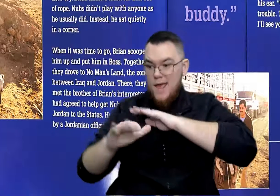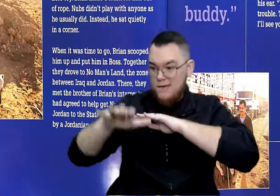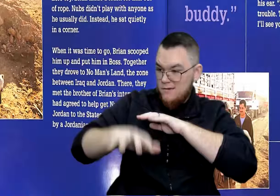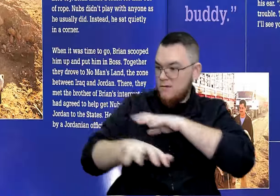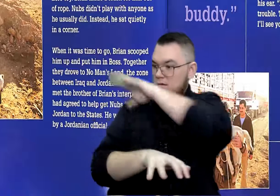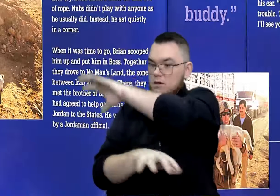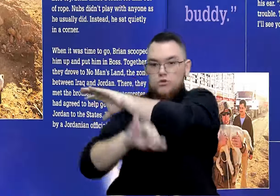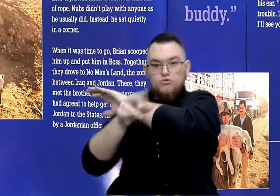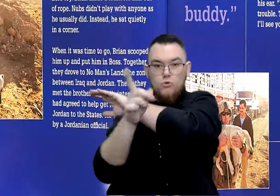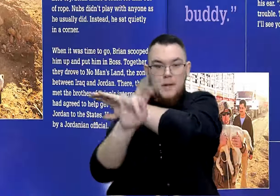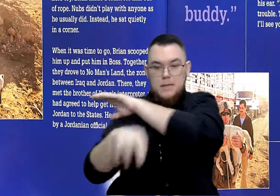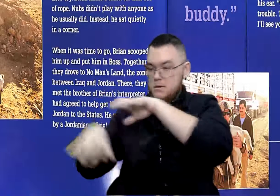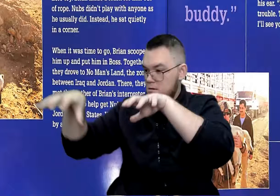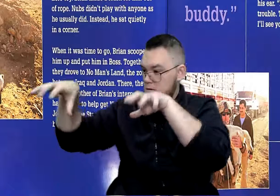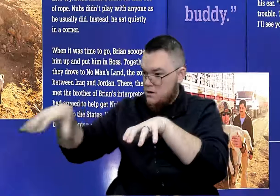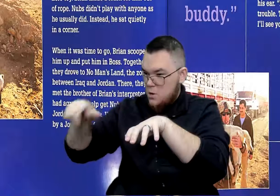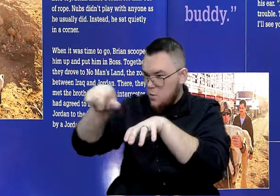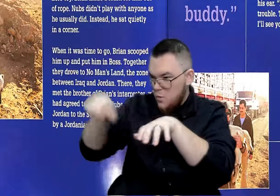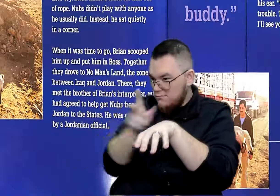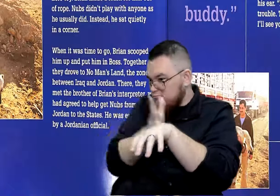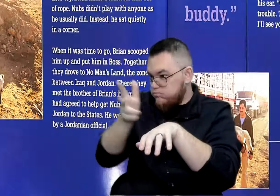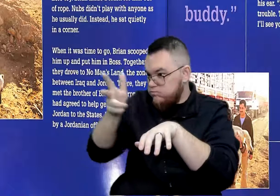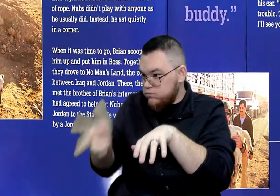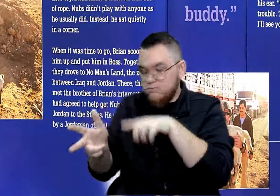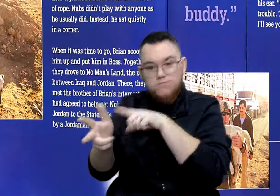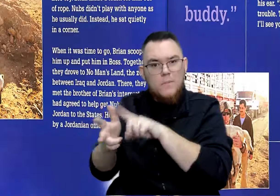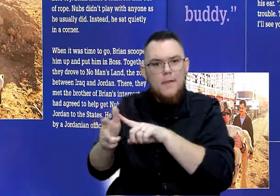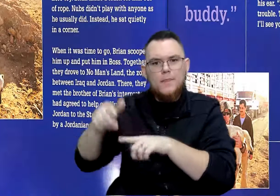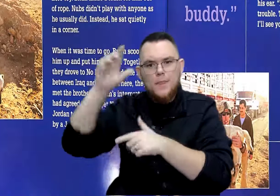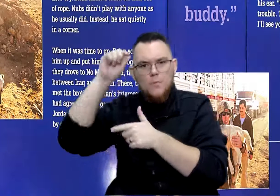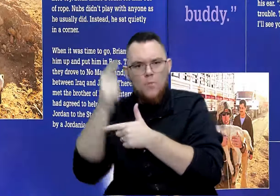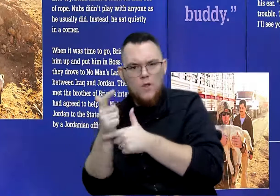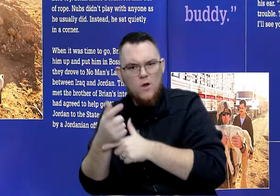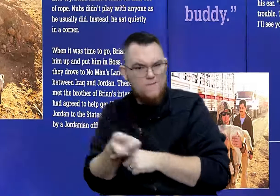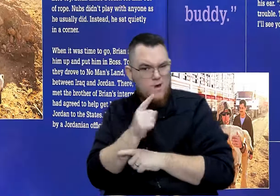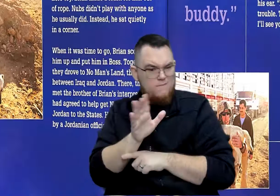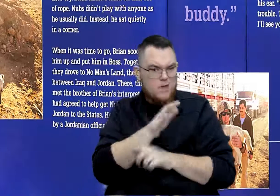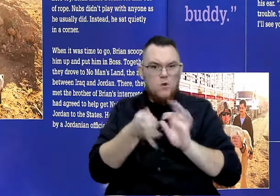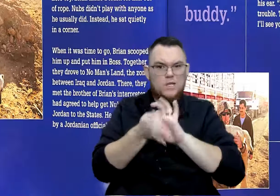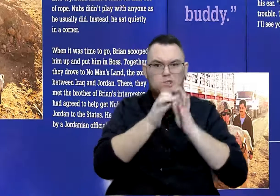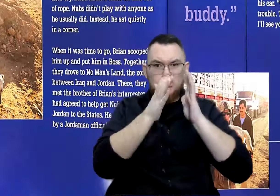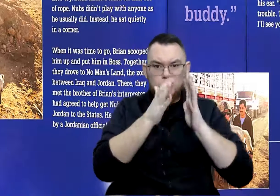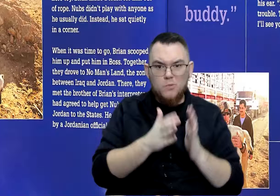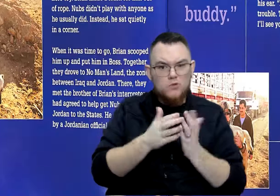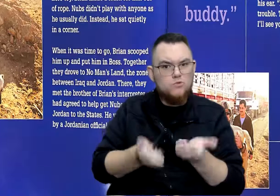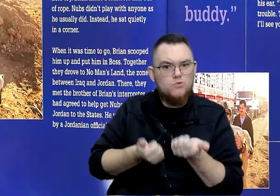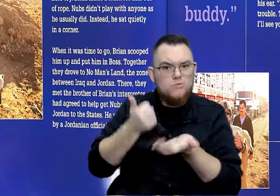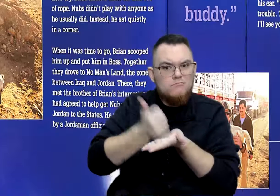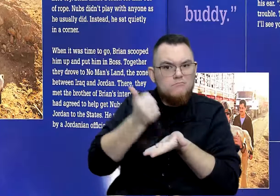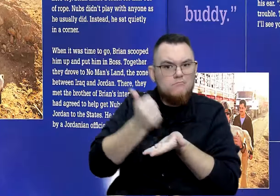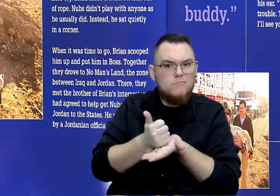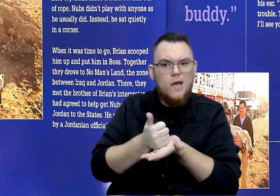of Brian's interpreter, who had agreed to help get Nubs from Jordan to the States. He was escorted by a